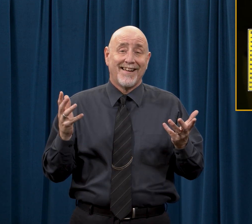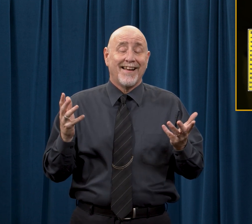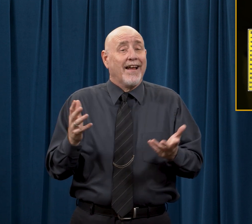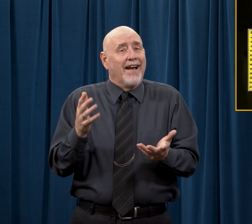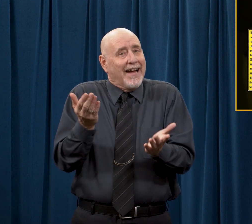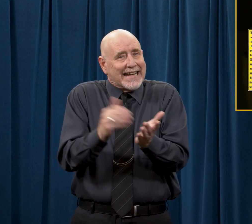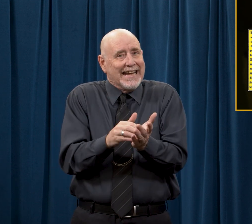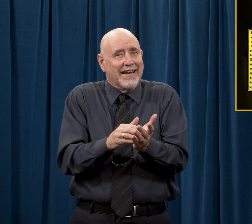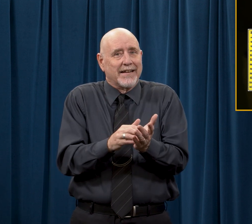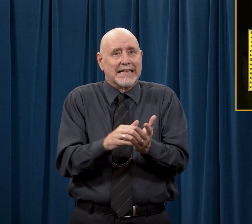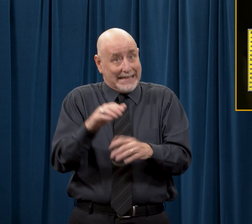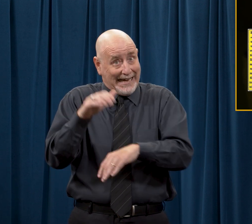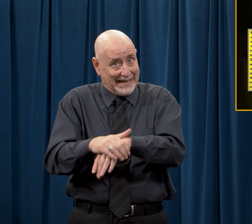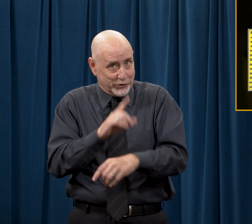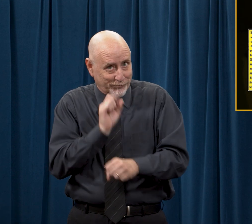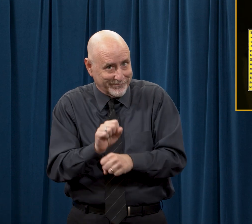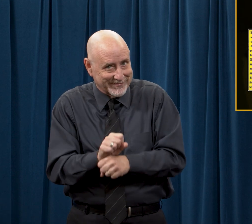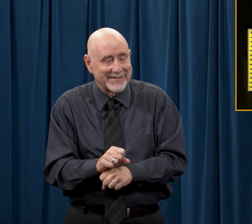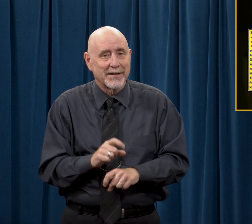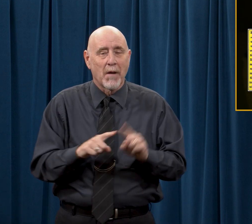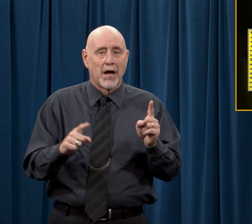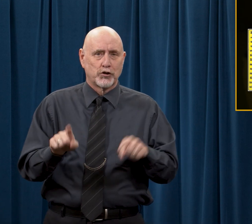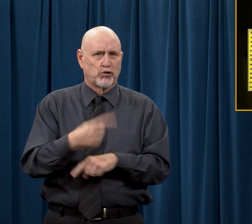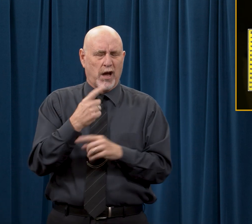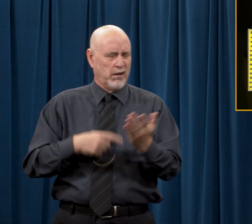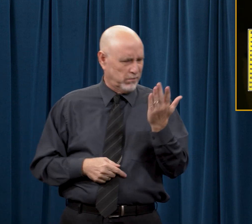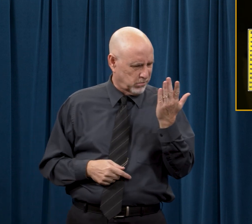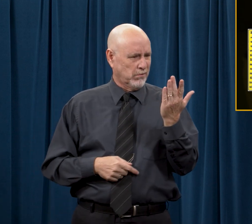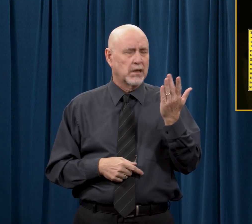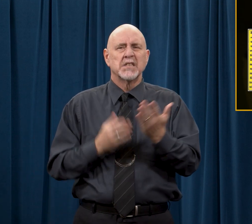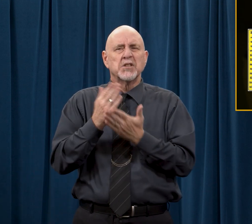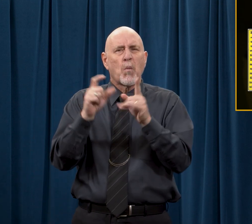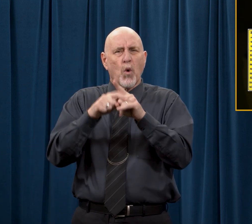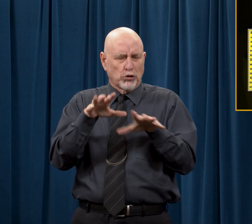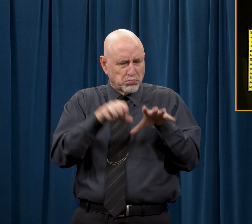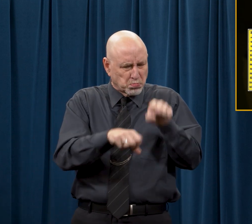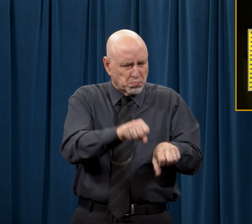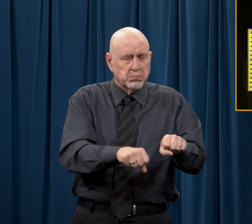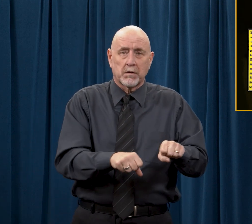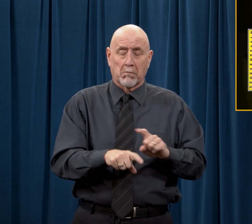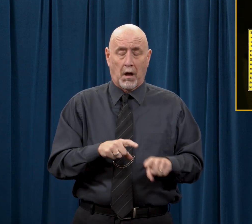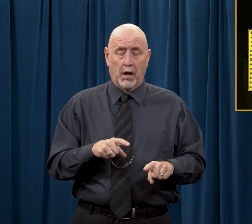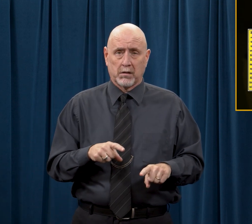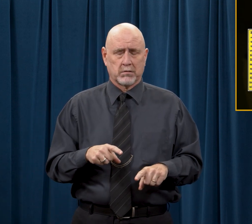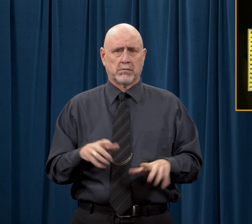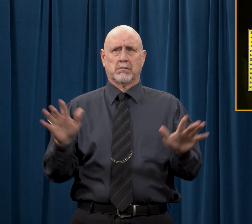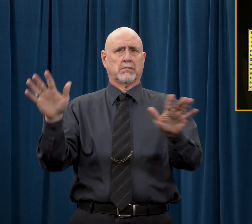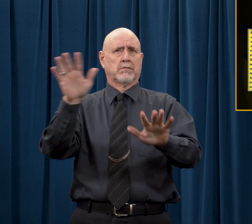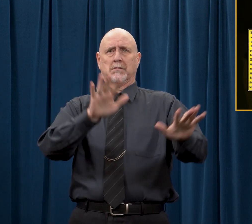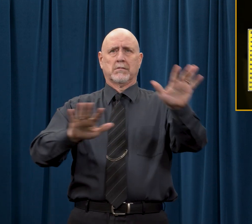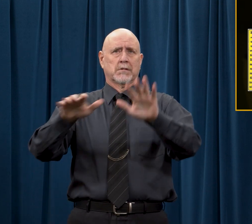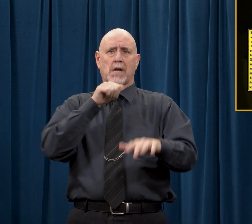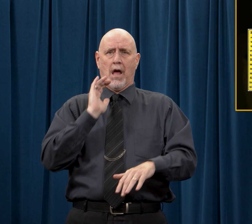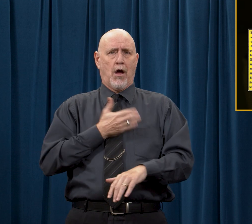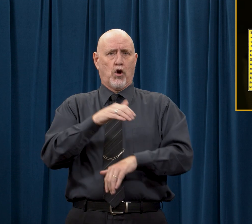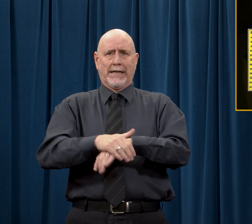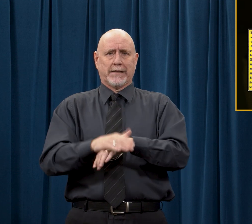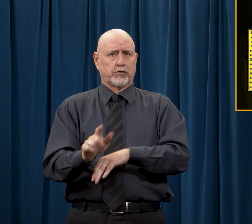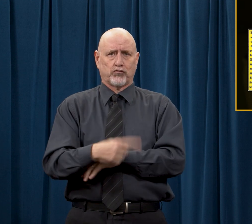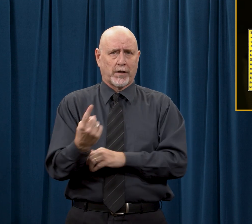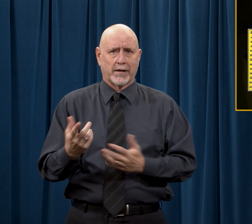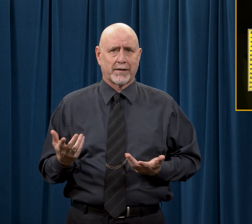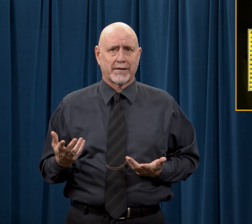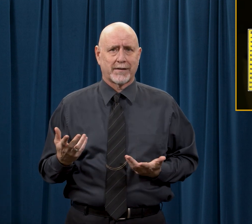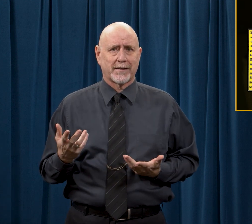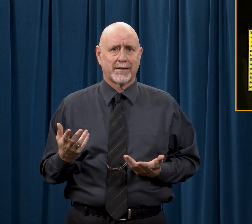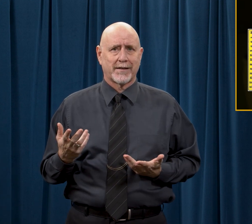atenta. Well, again, that's English. While we might recognize some of the words, it is still a far cry